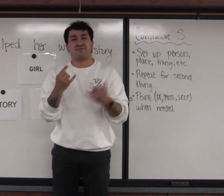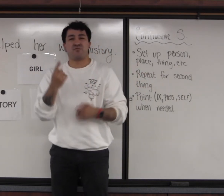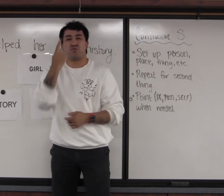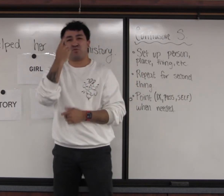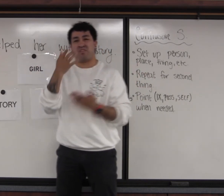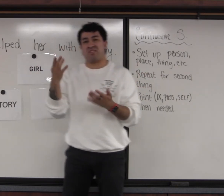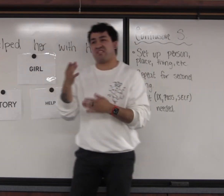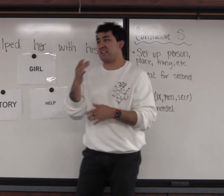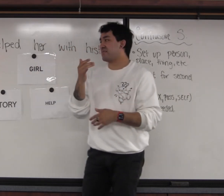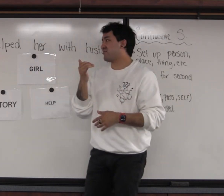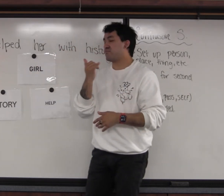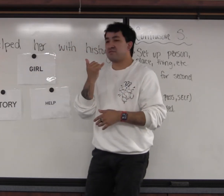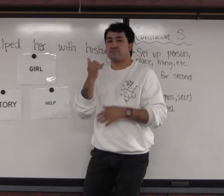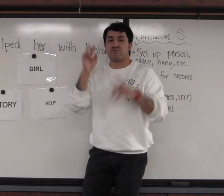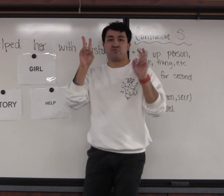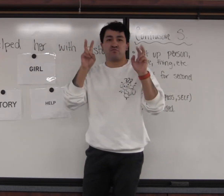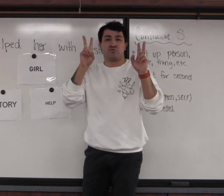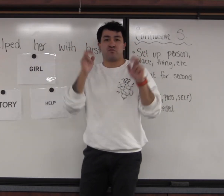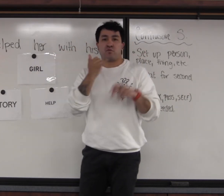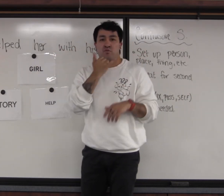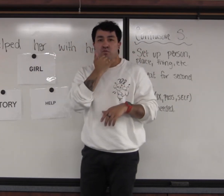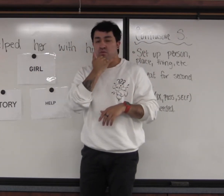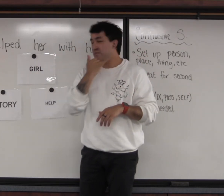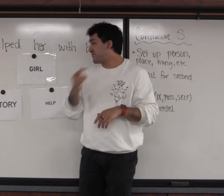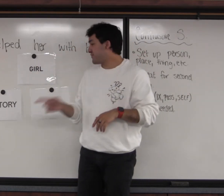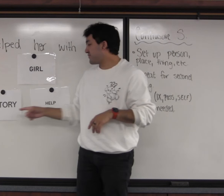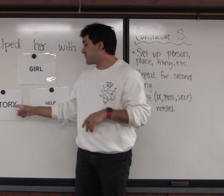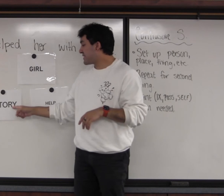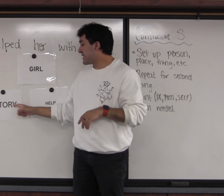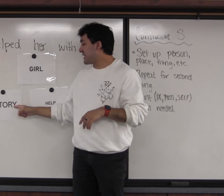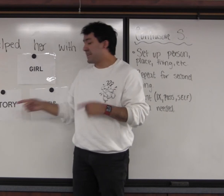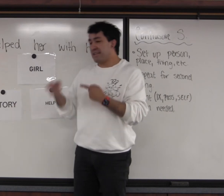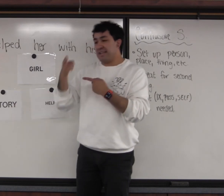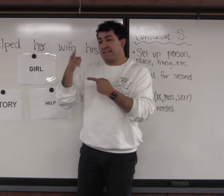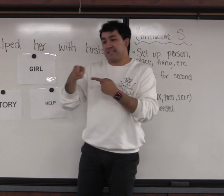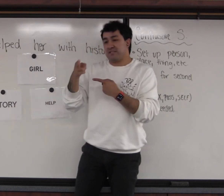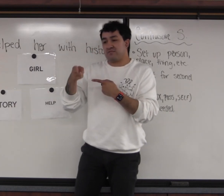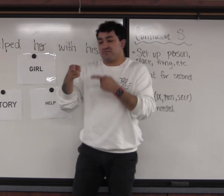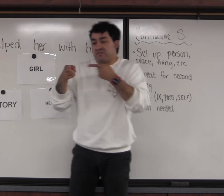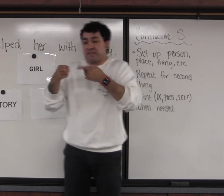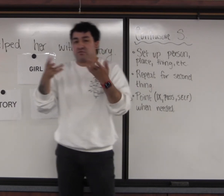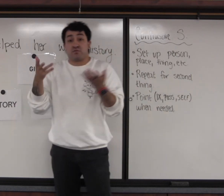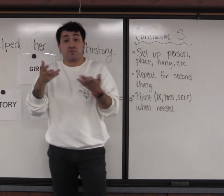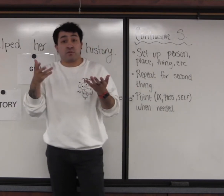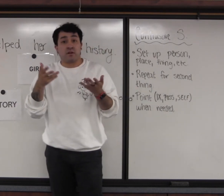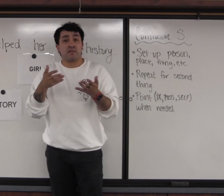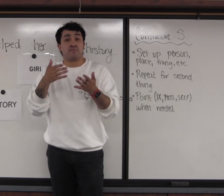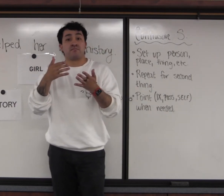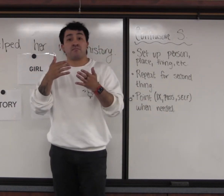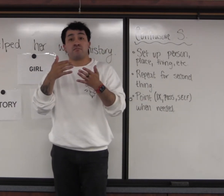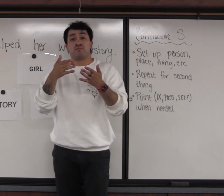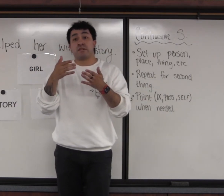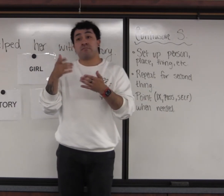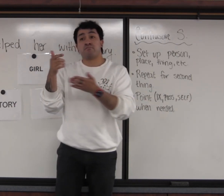her. Now, there's one thing kind of wrong with this. History is